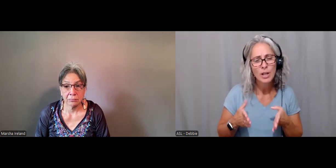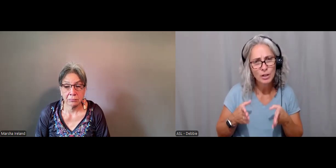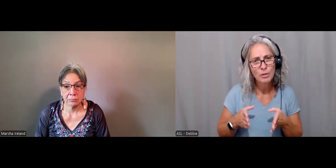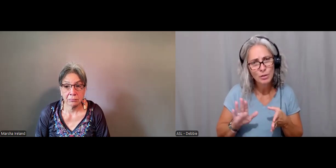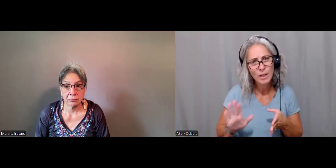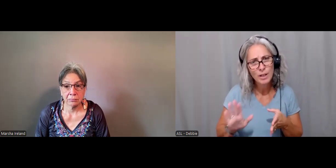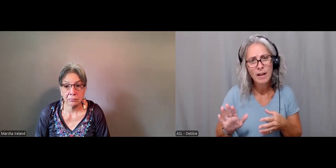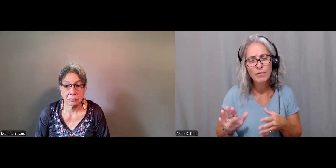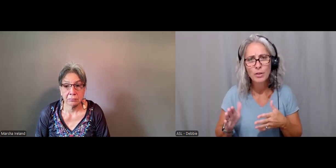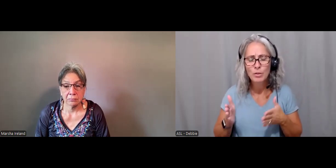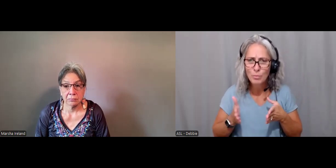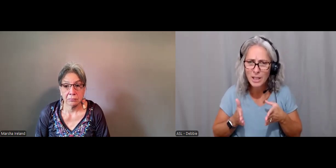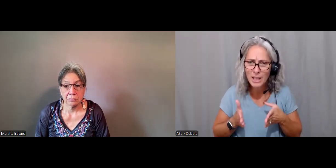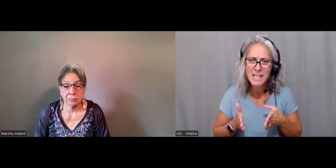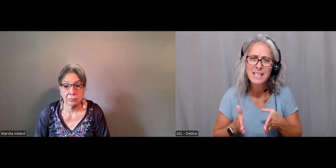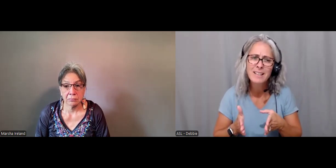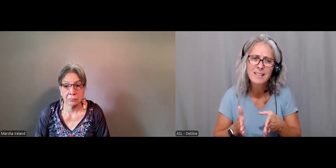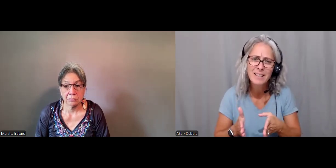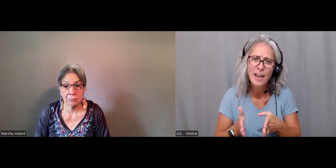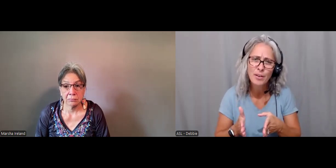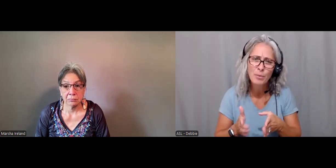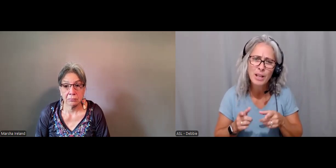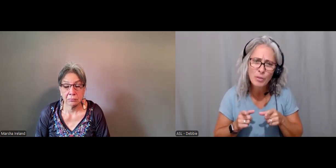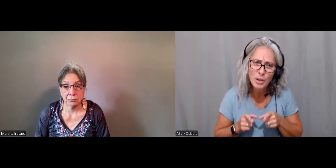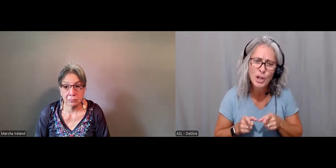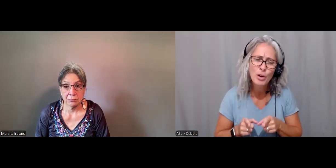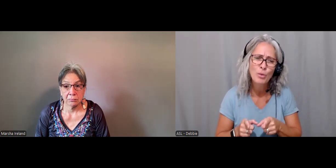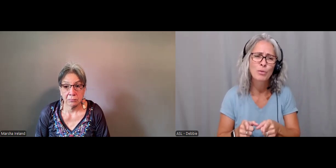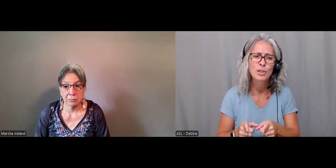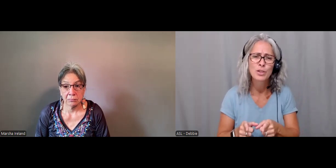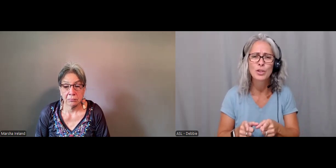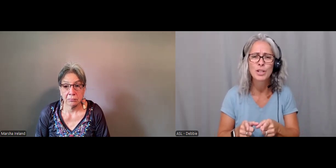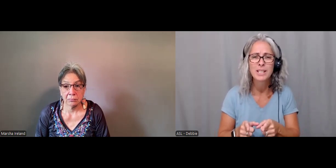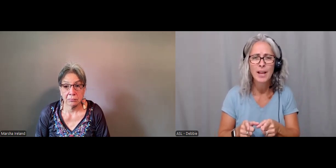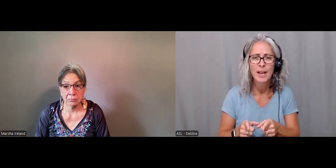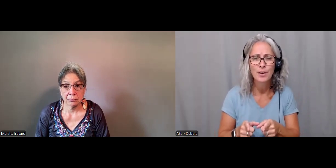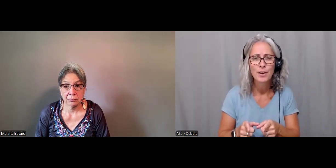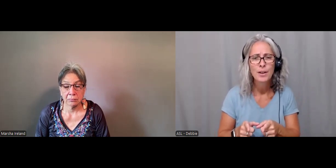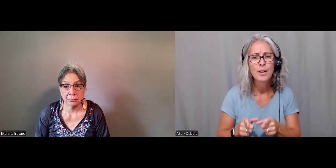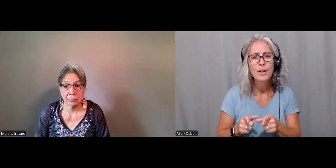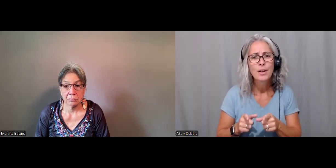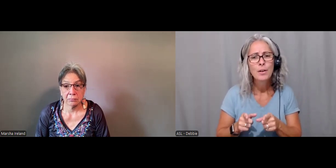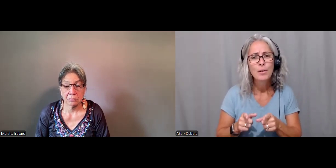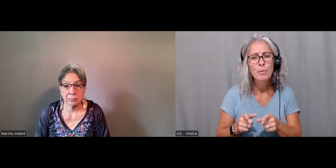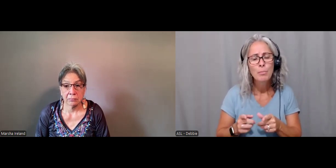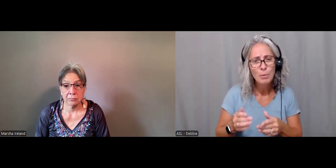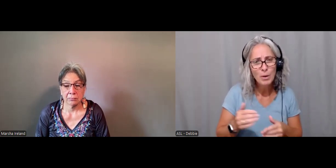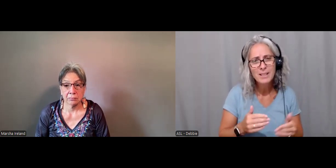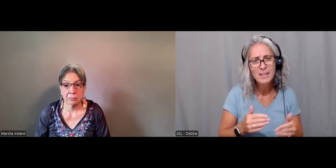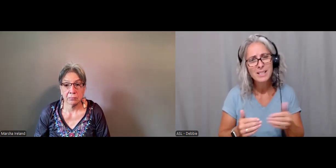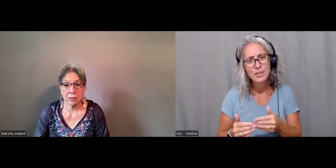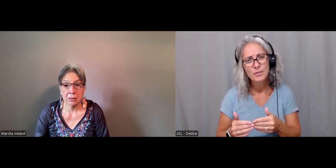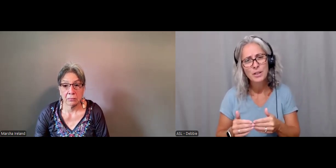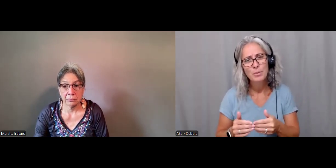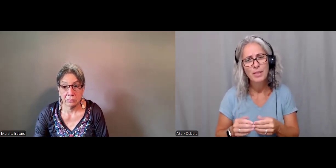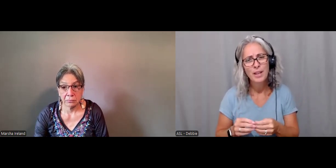can, you can have we can exist together. We can go through this journey together, but one